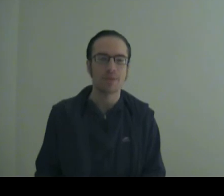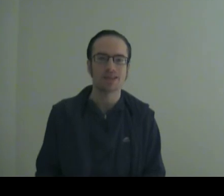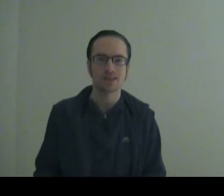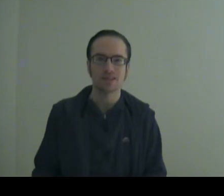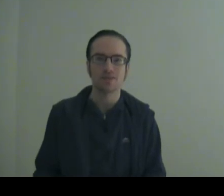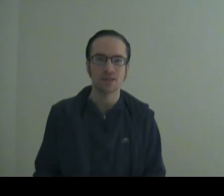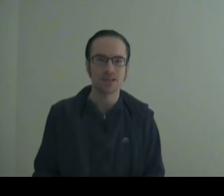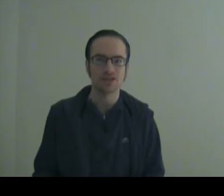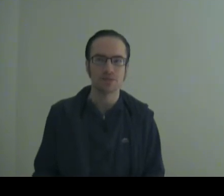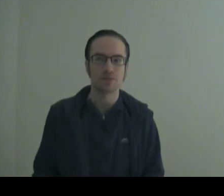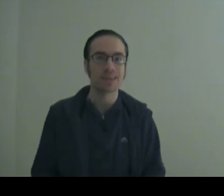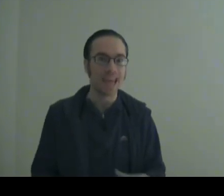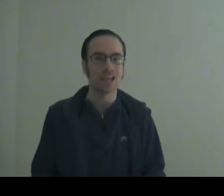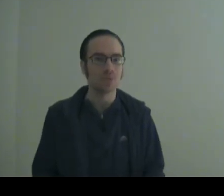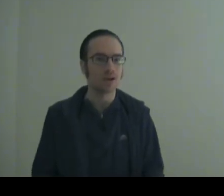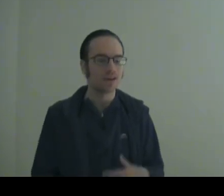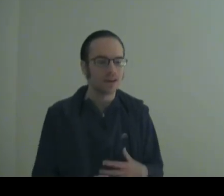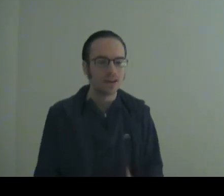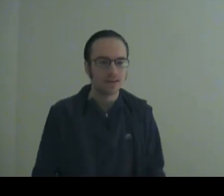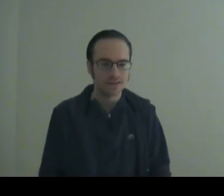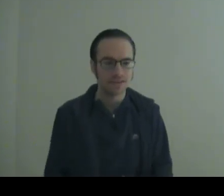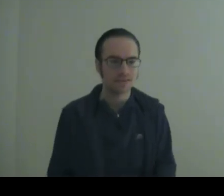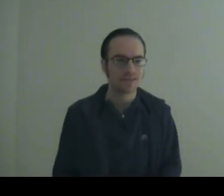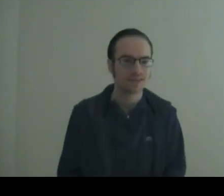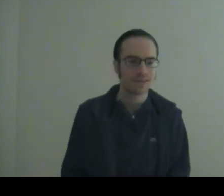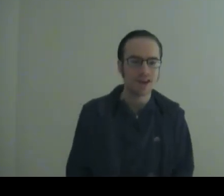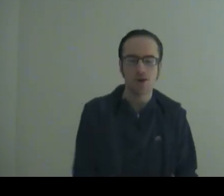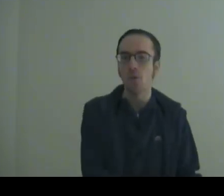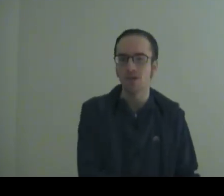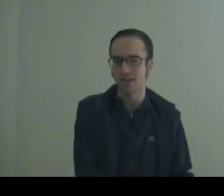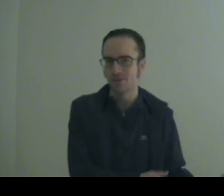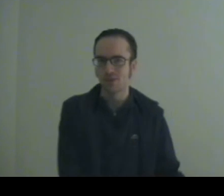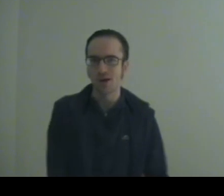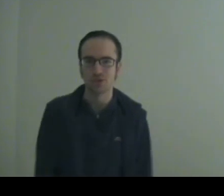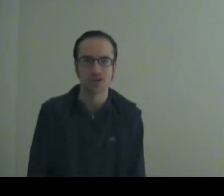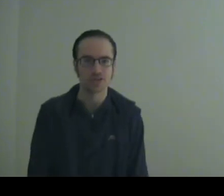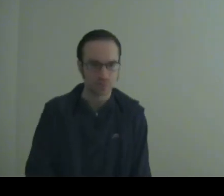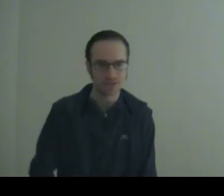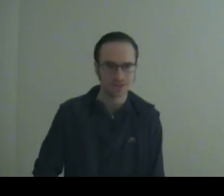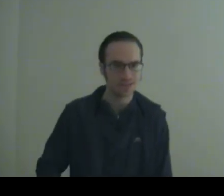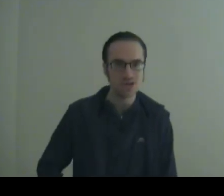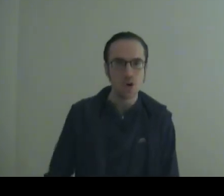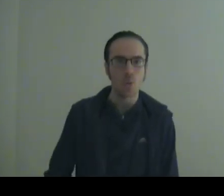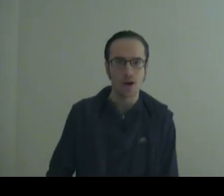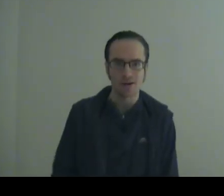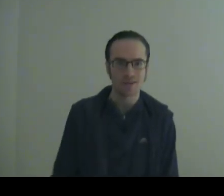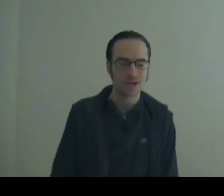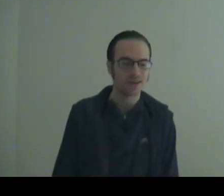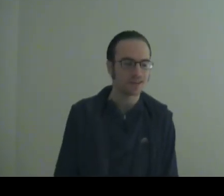romantic relationships with anyone. Not only other judges, but no one. They're not